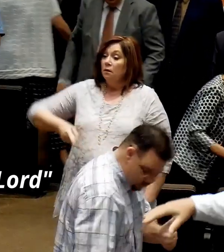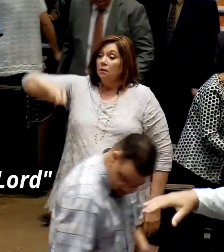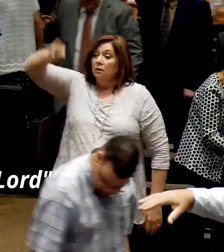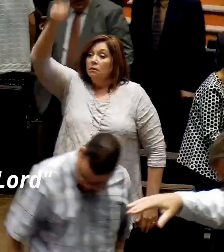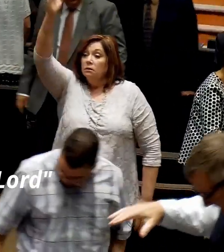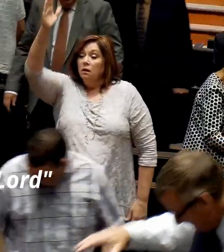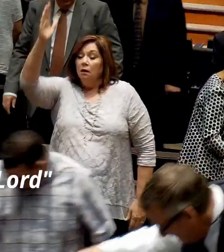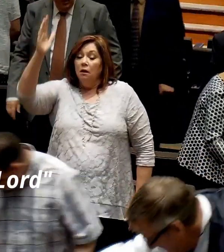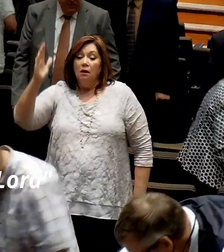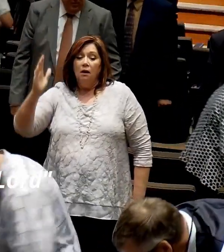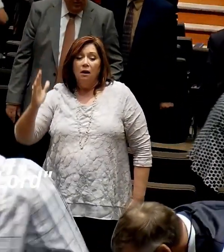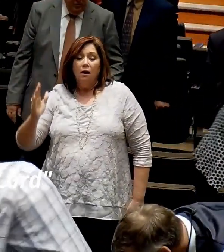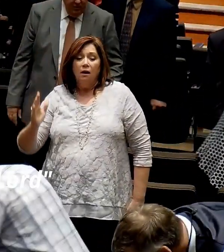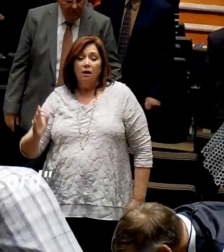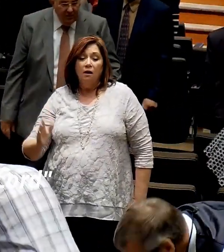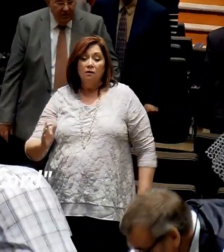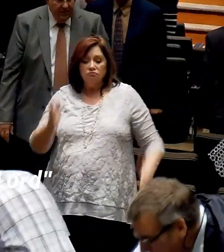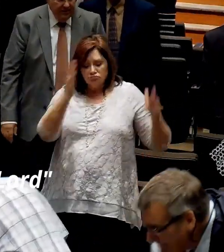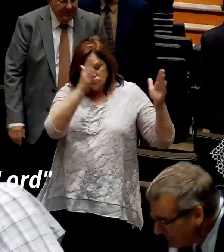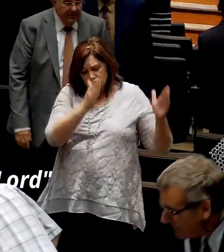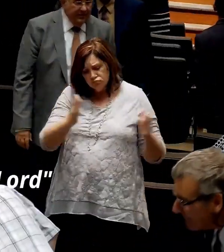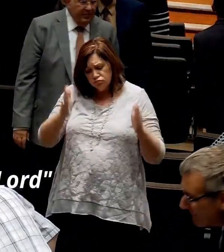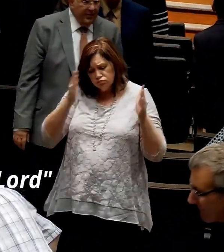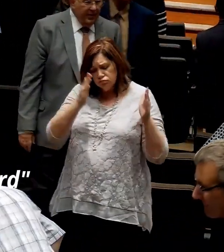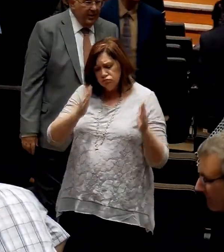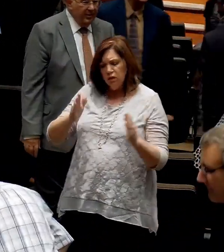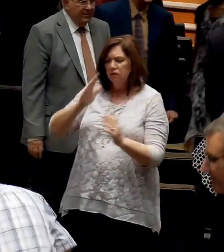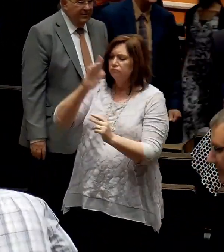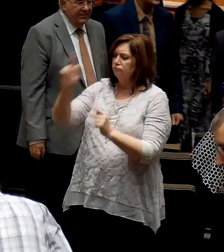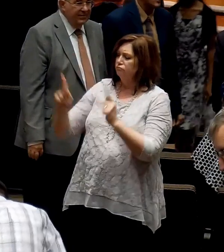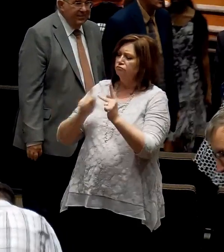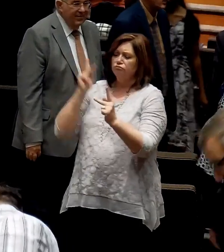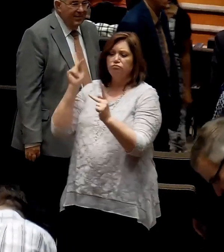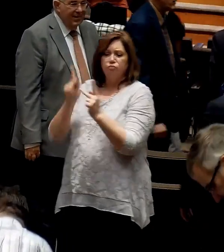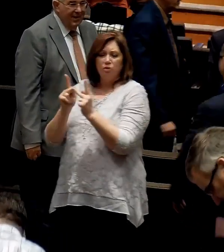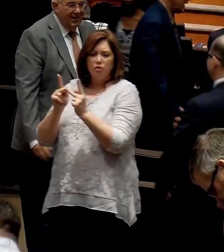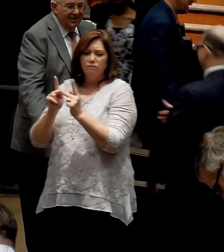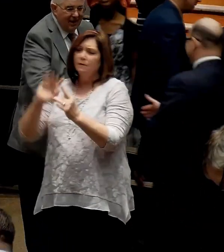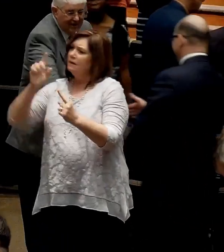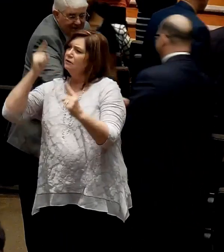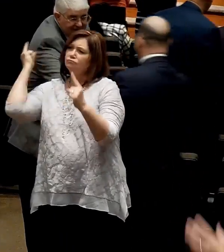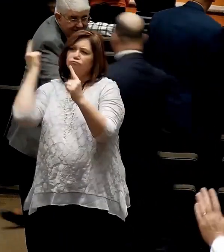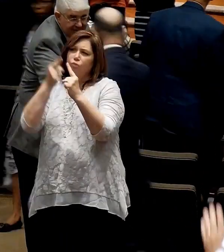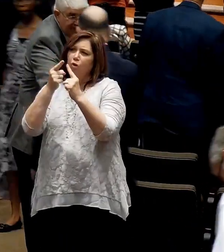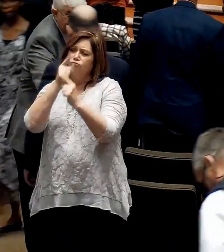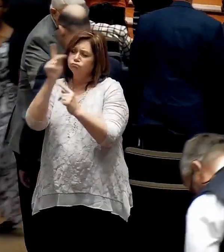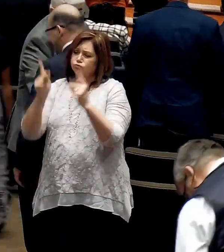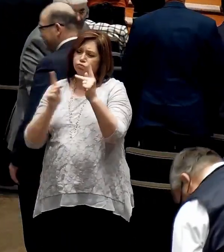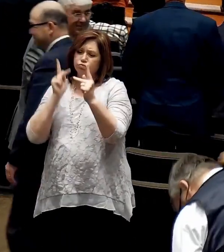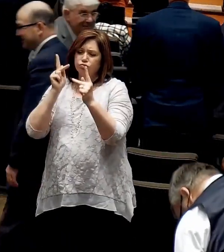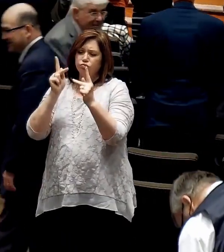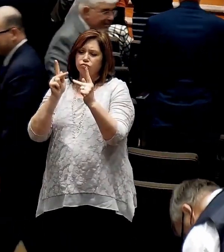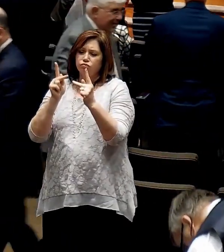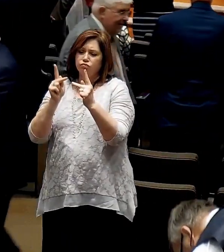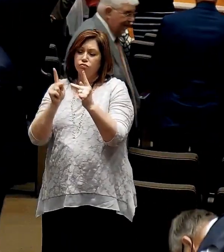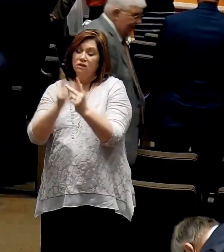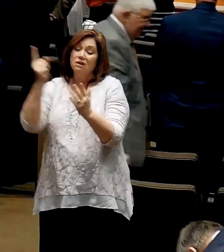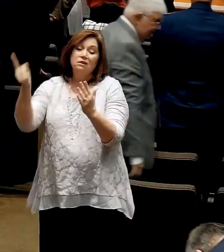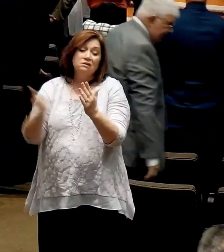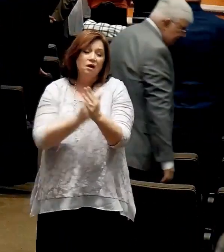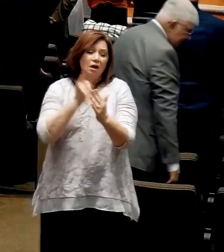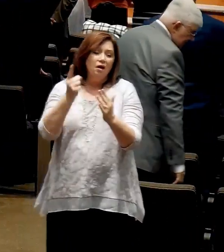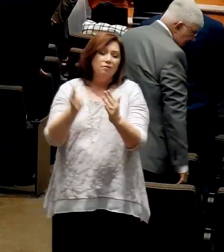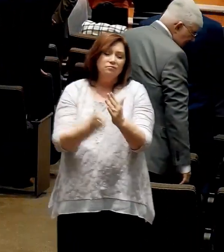God never moves without purpose or plan. When trying